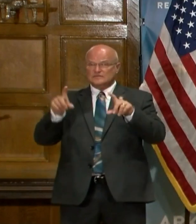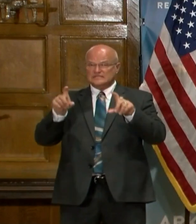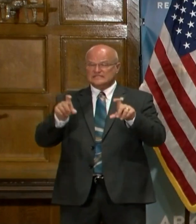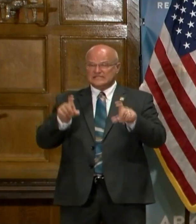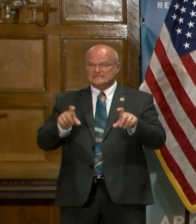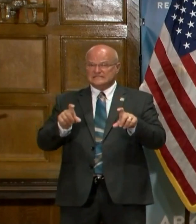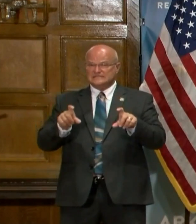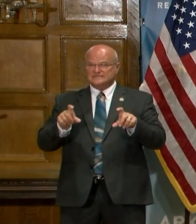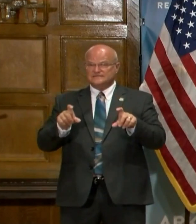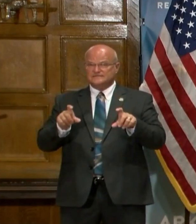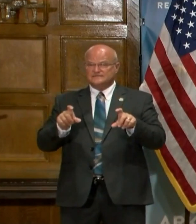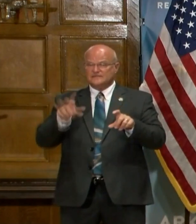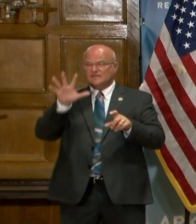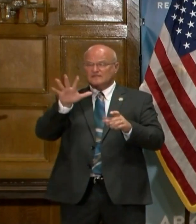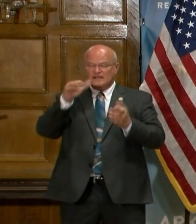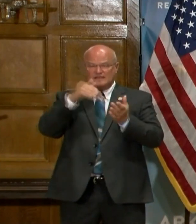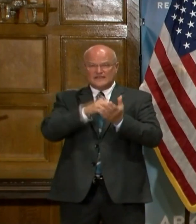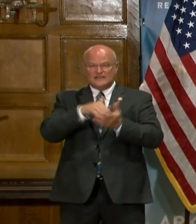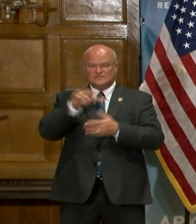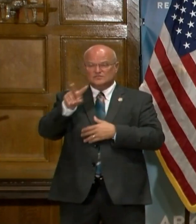tested